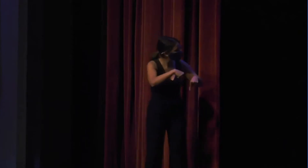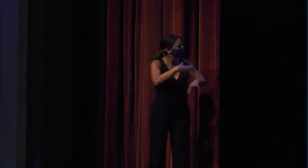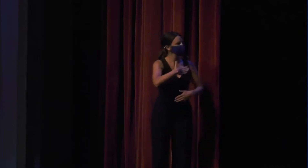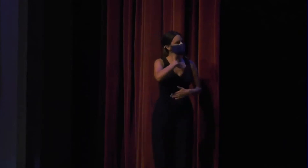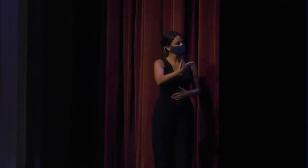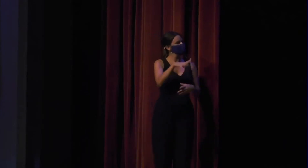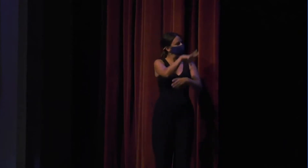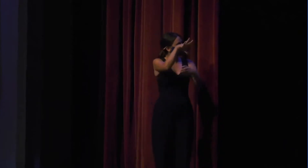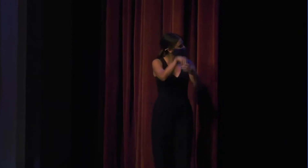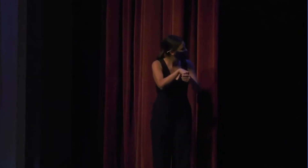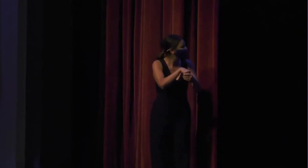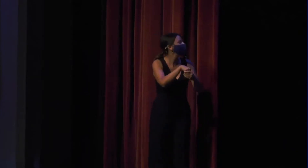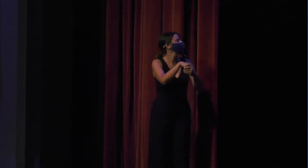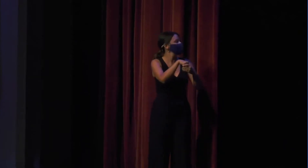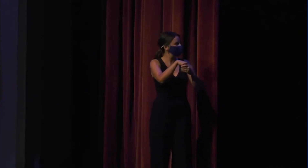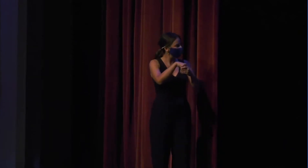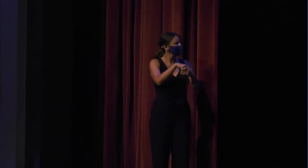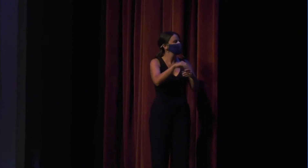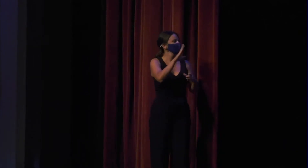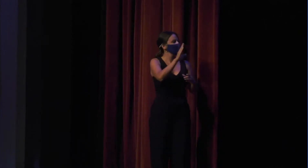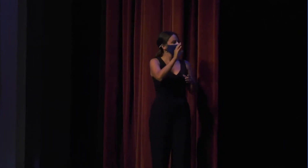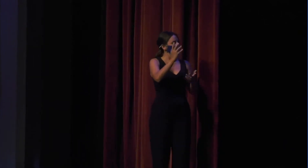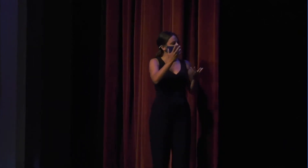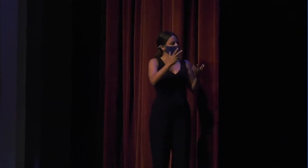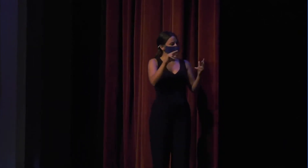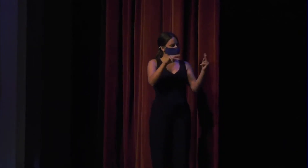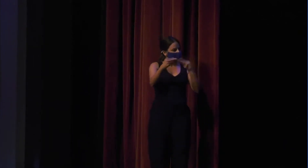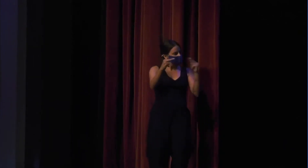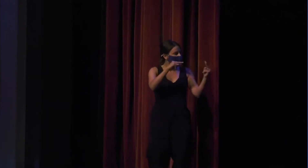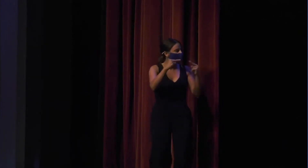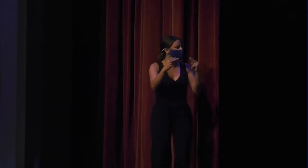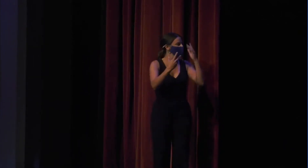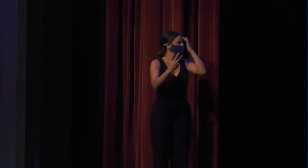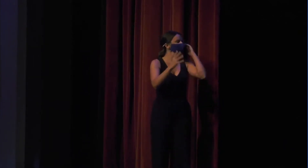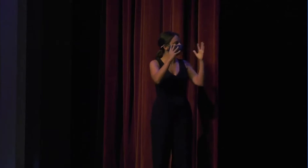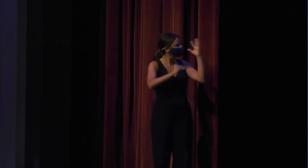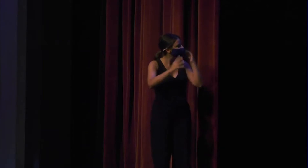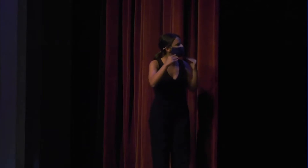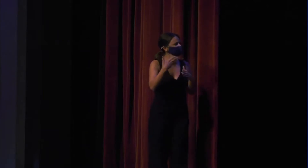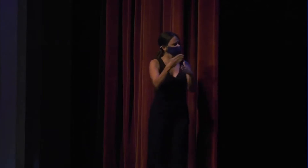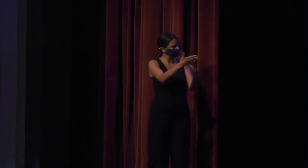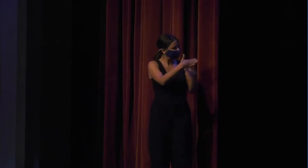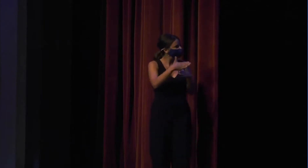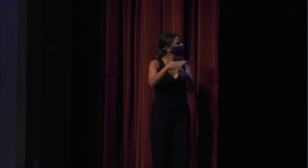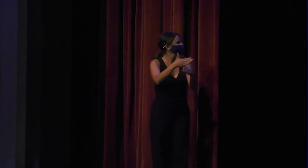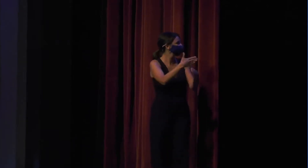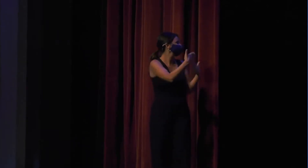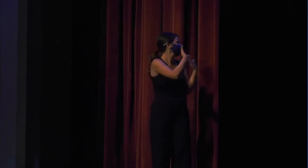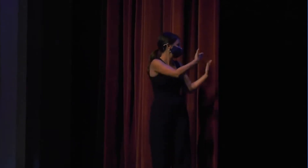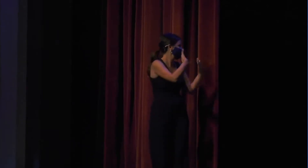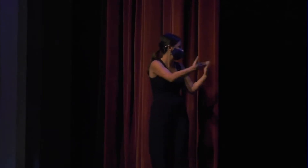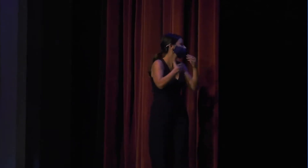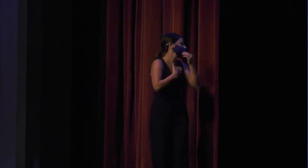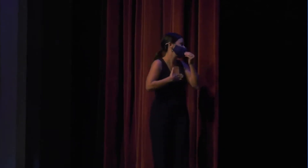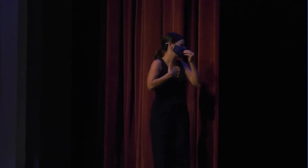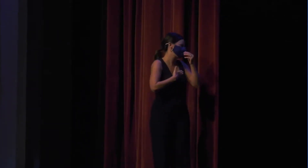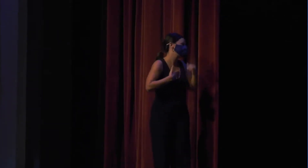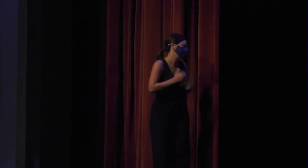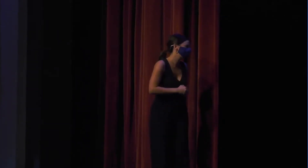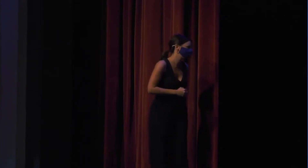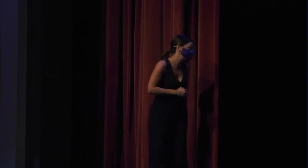Again, thank you all for coming and being involved, participating in our panel. We're hoping to get different views,